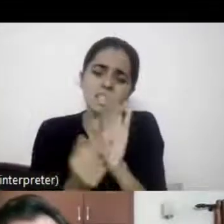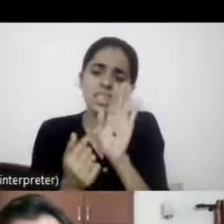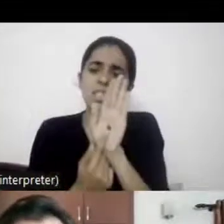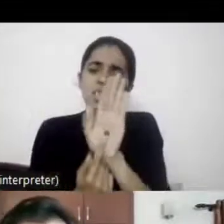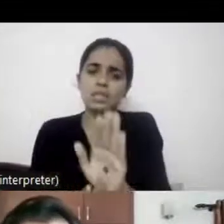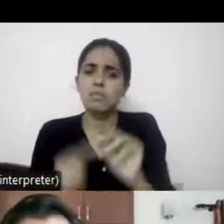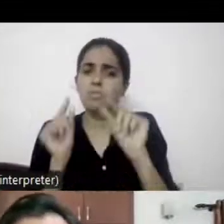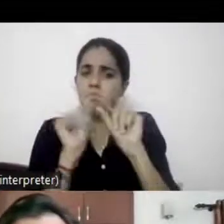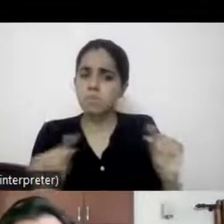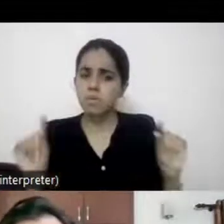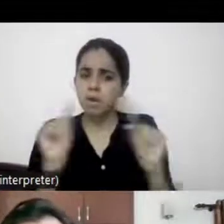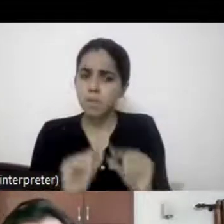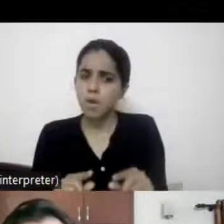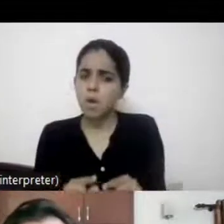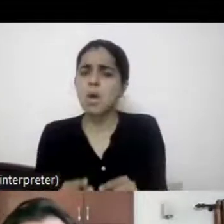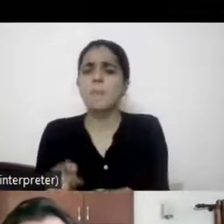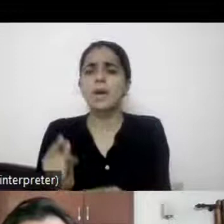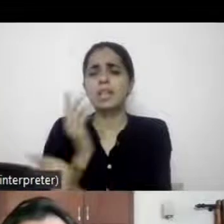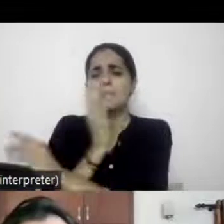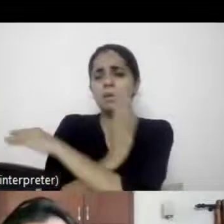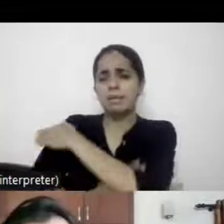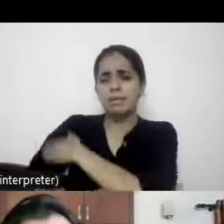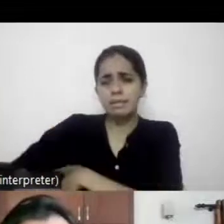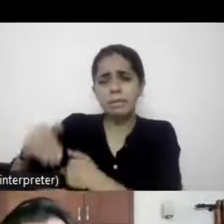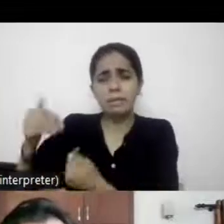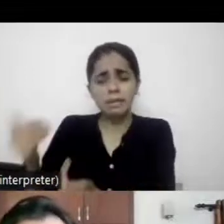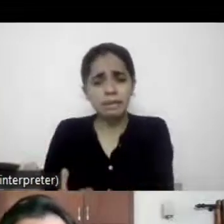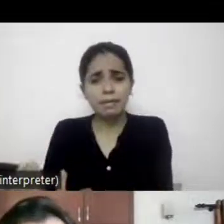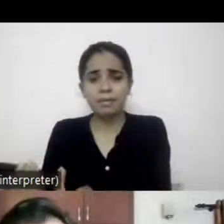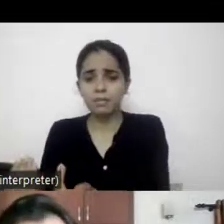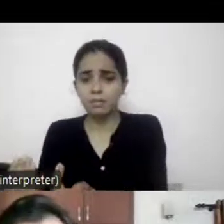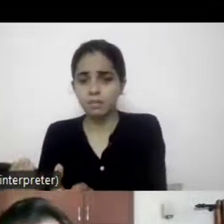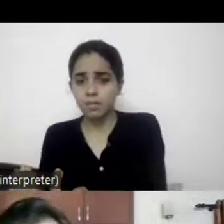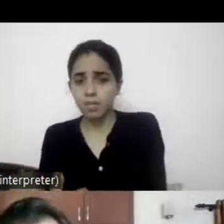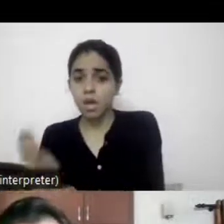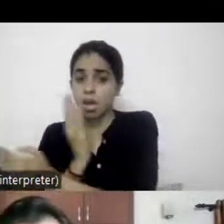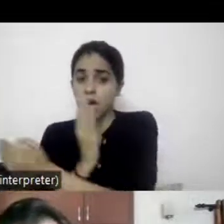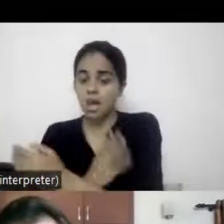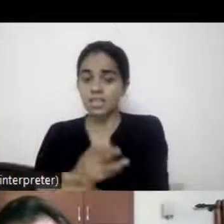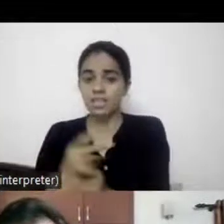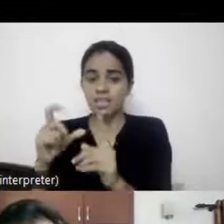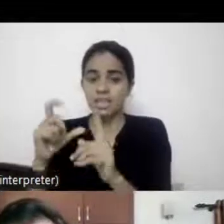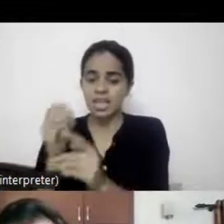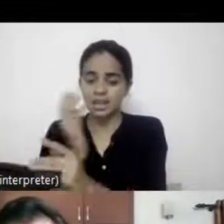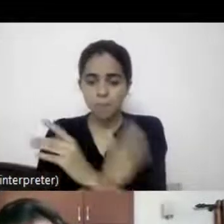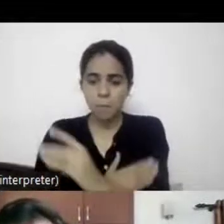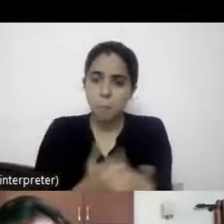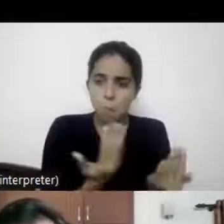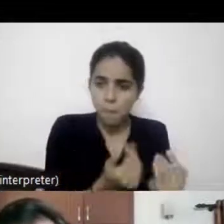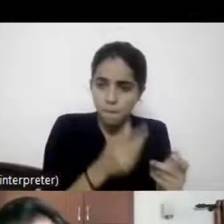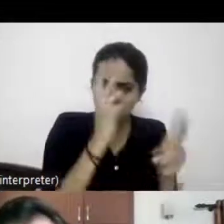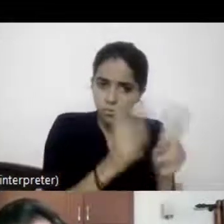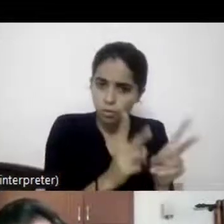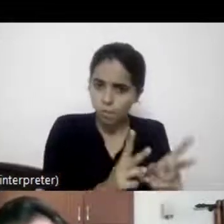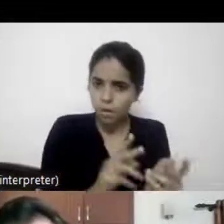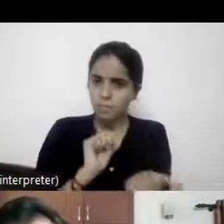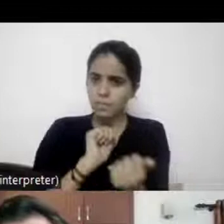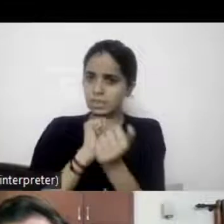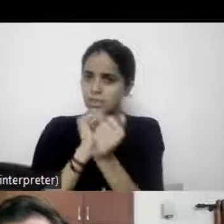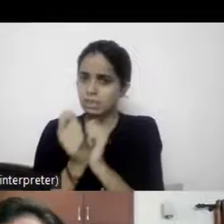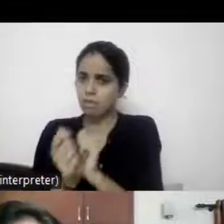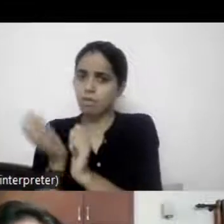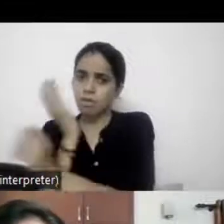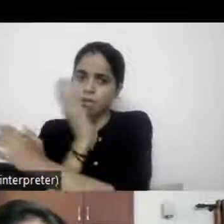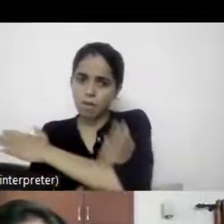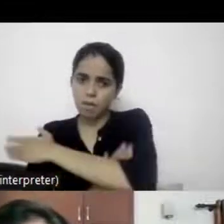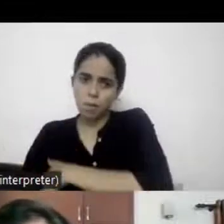definition create the abnormal, the other, the disabled, the native, the colonized subject,